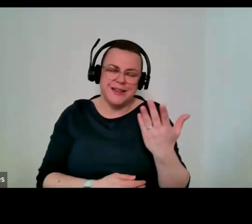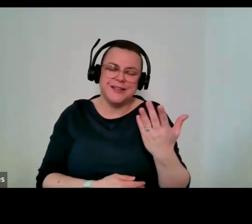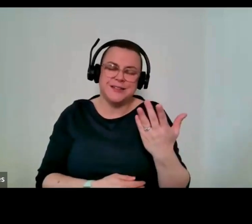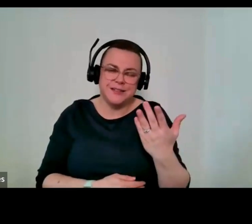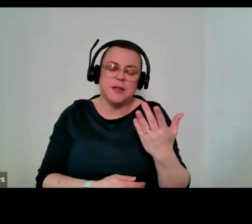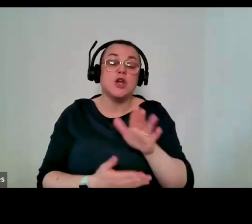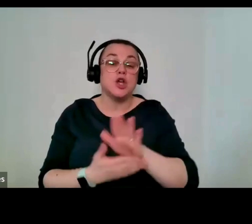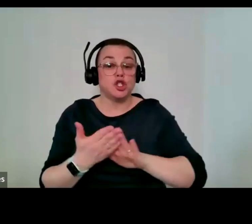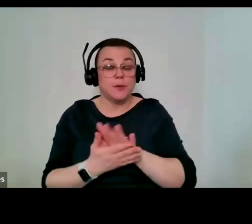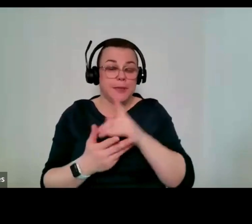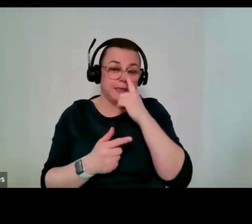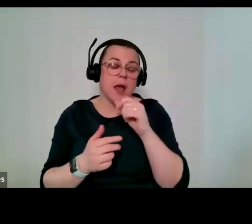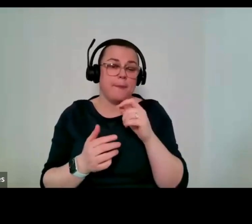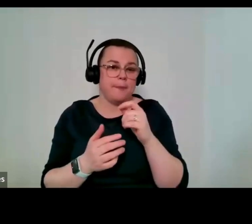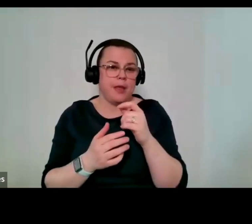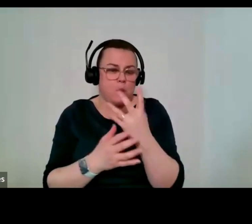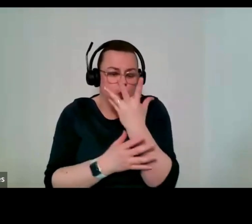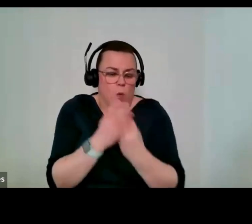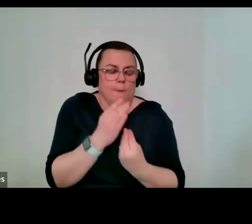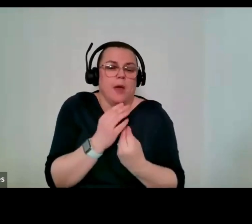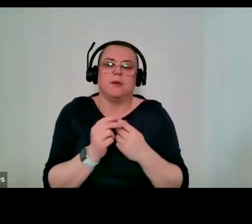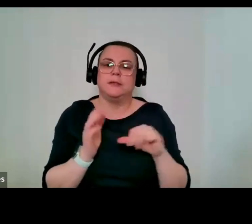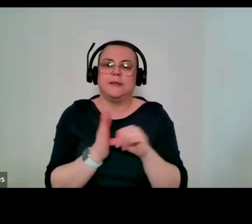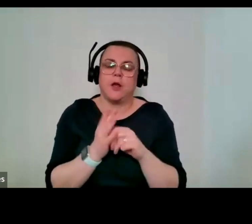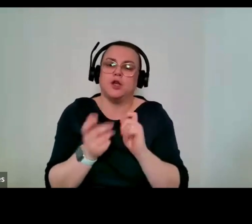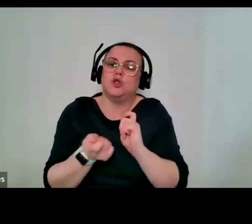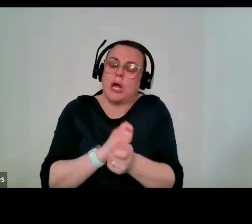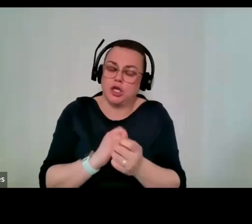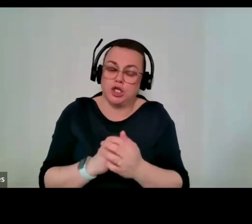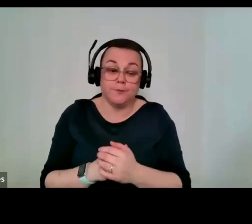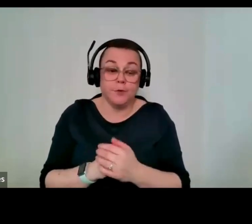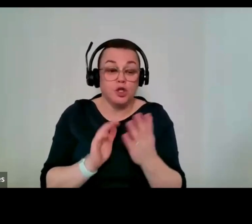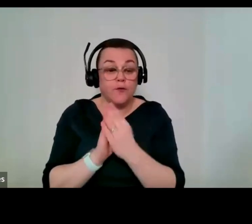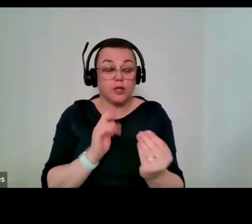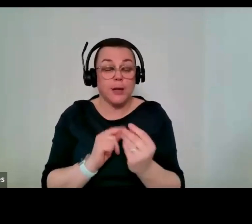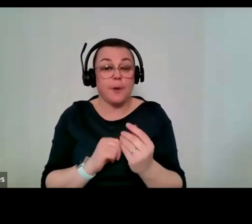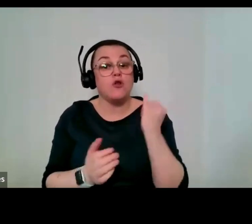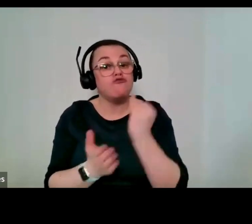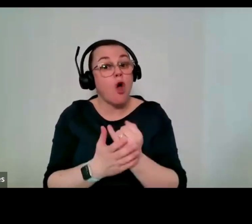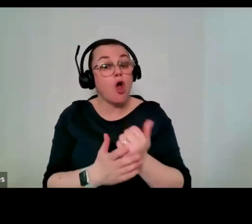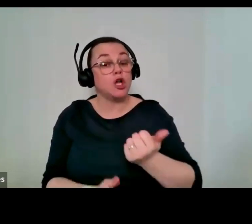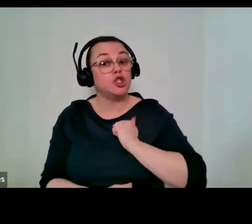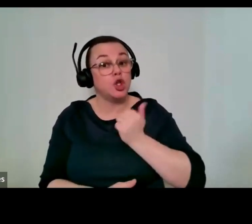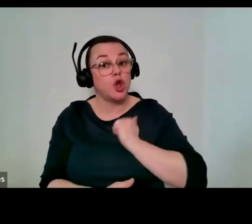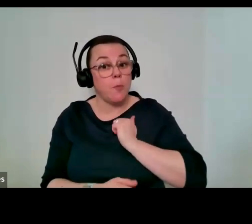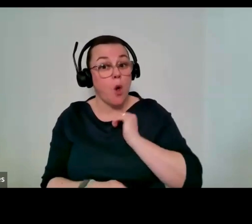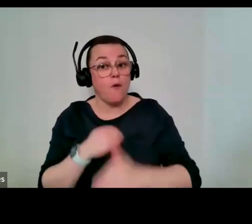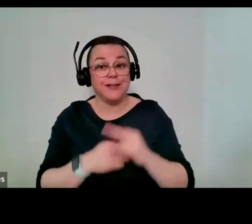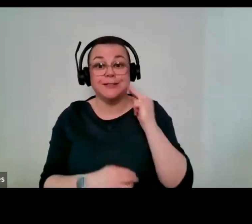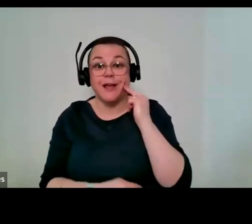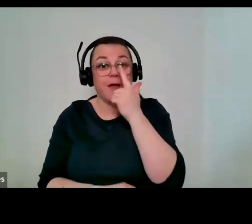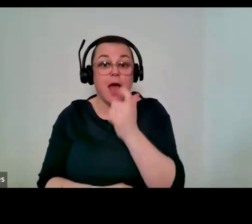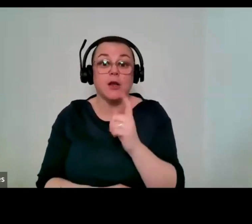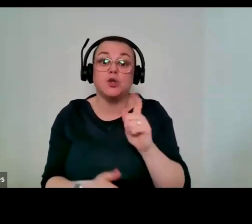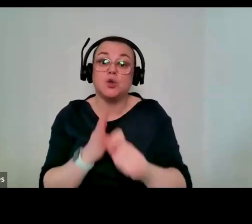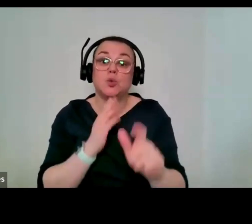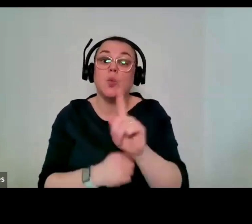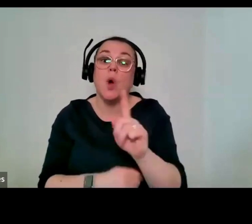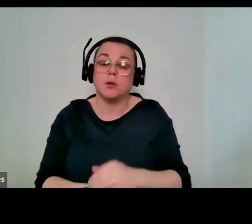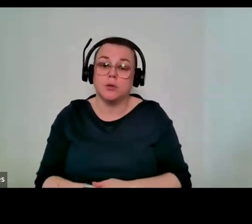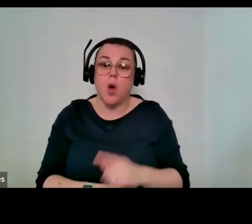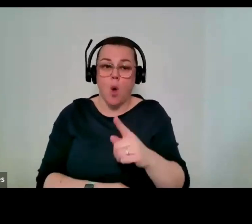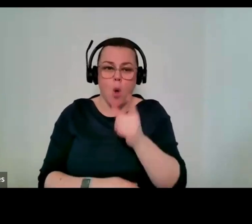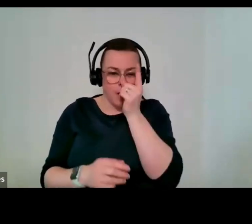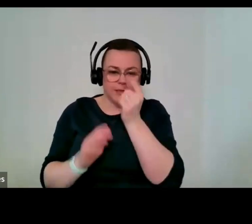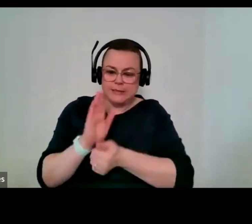be entrenched. So, for example, making the wrong assumptions about what we can do or our ability to do the